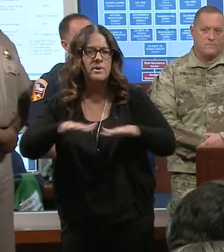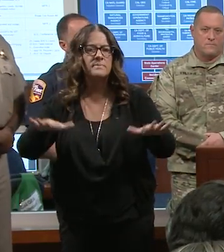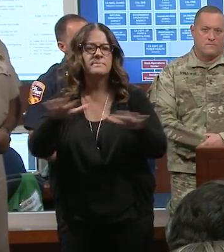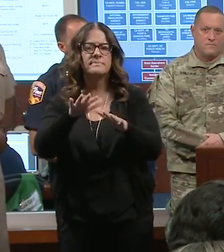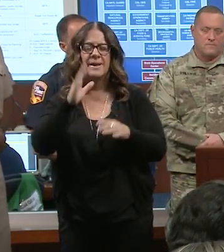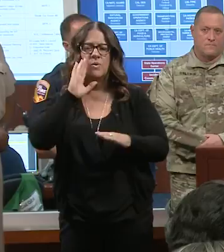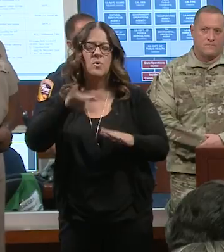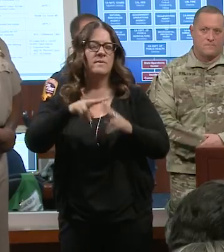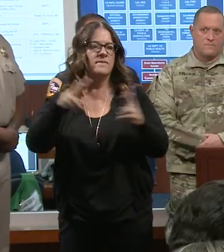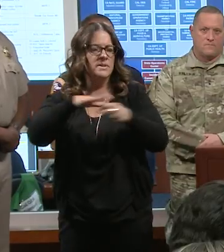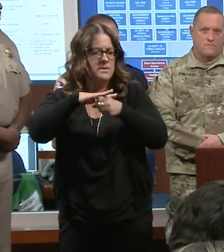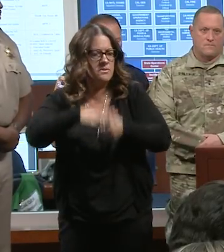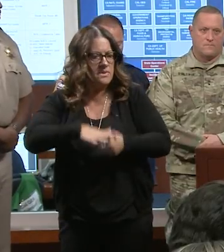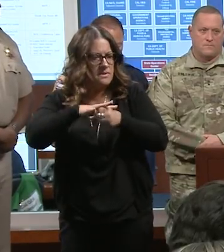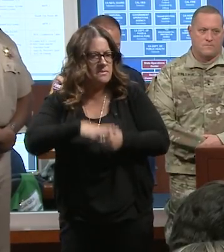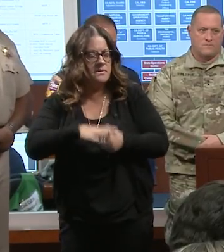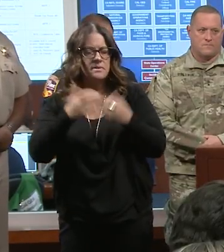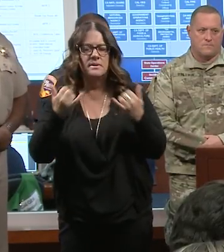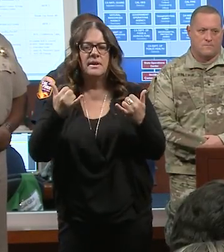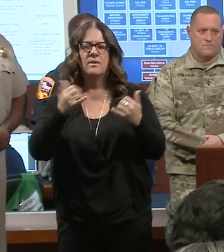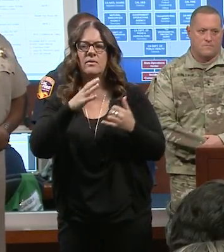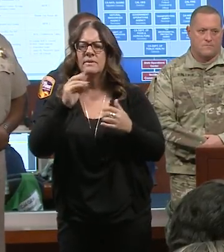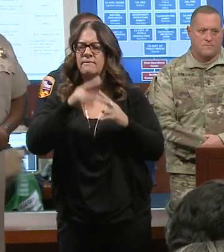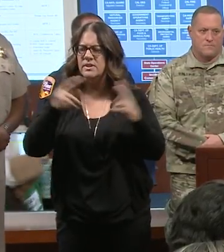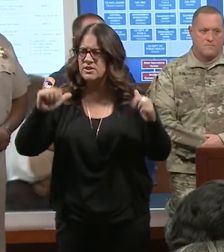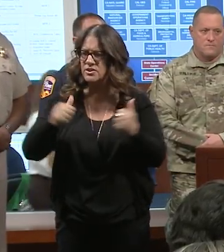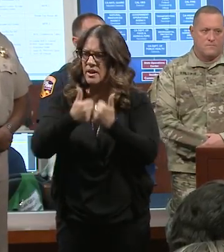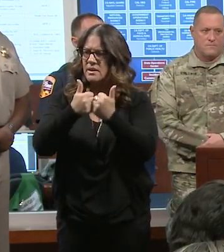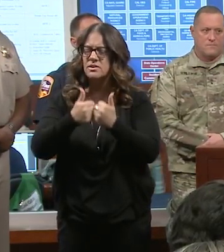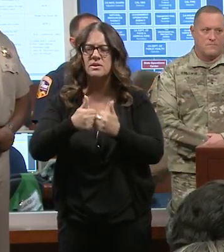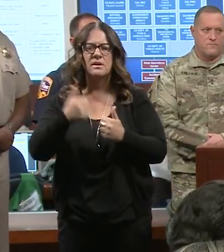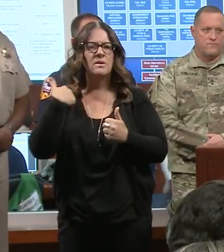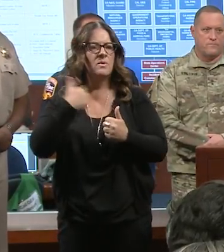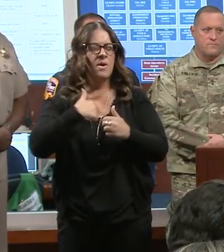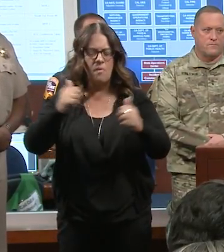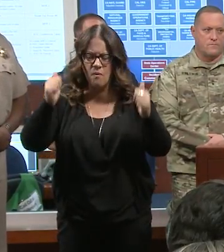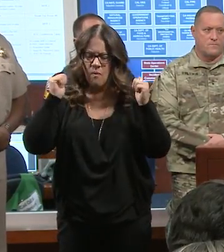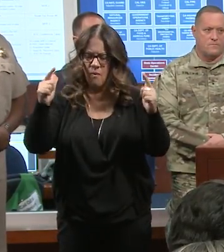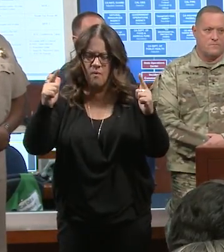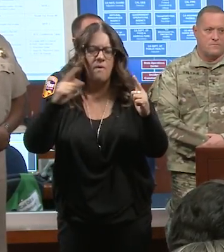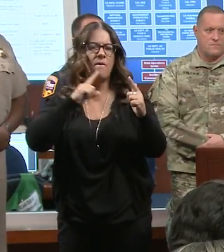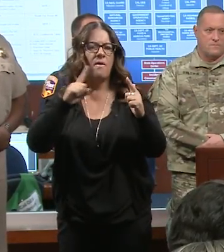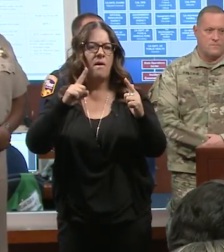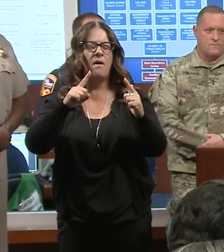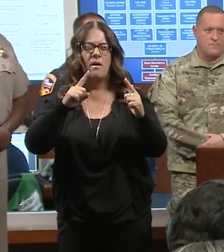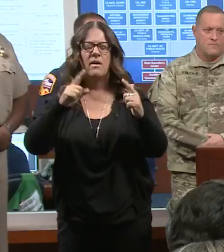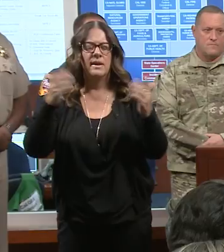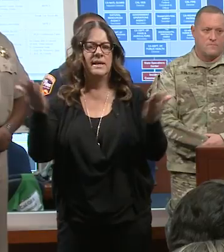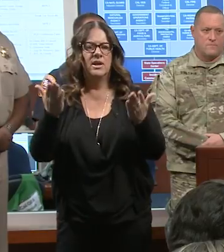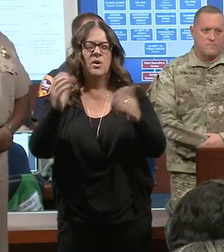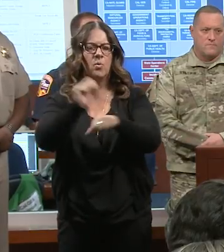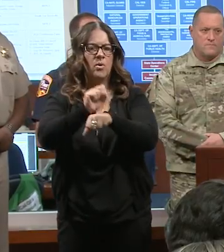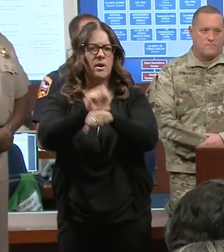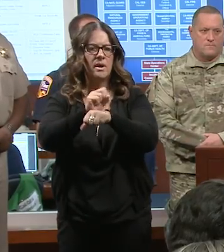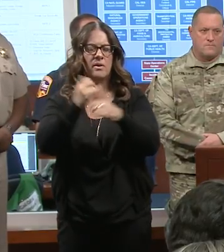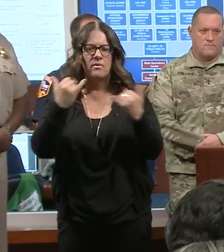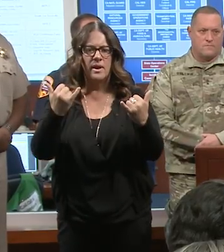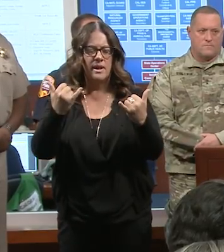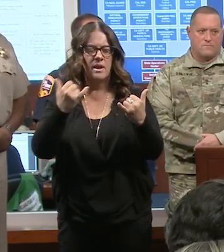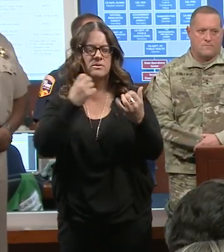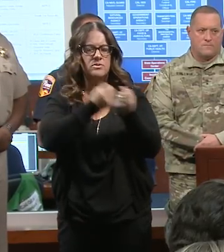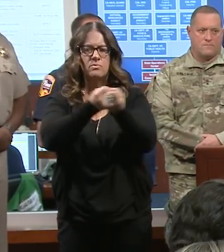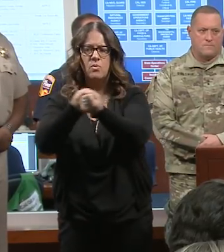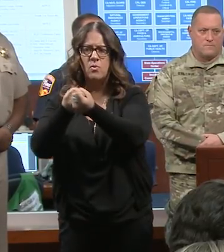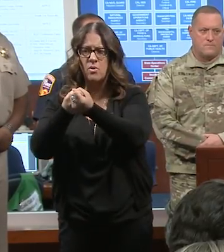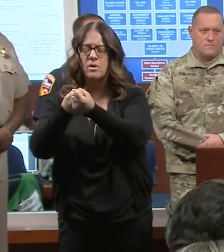challenging time, and we are all hands on deck and doing everything we can to continue to support our local authorities